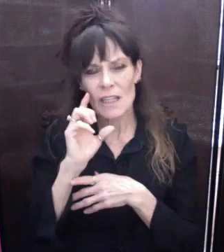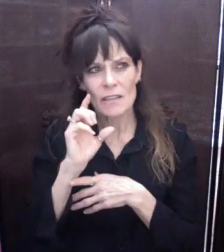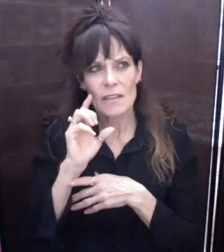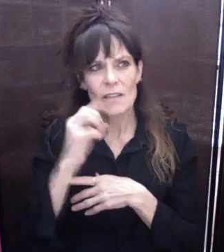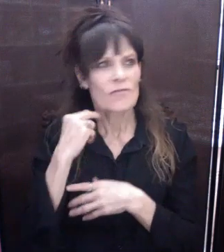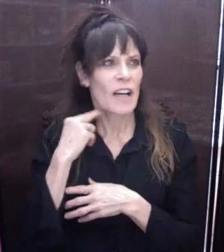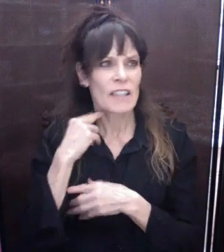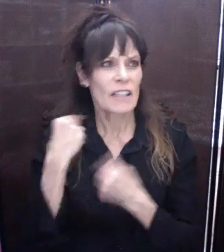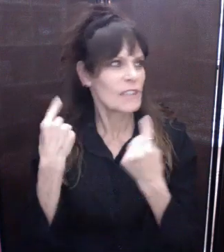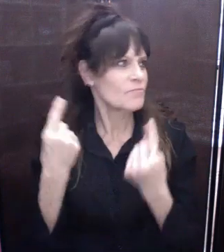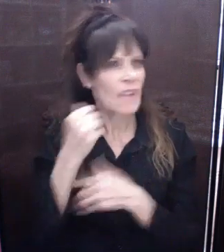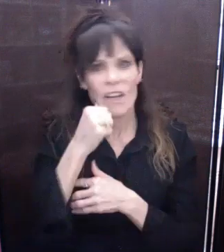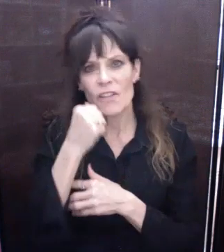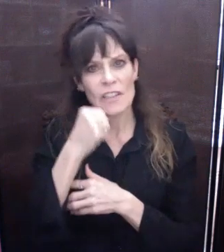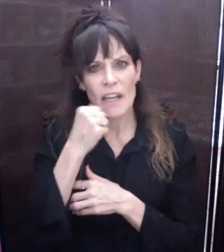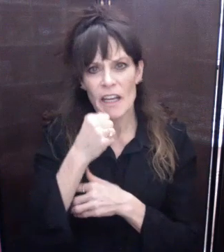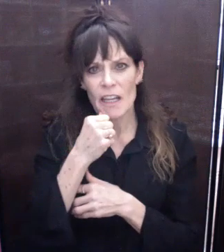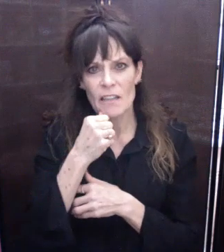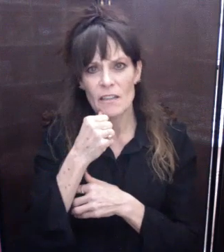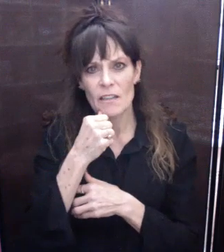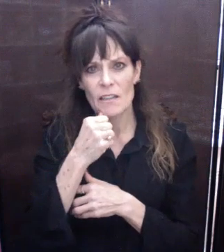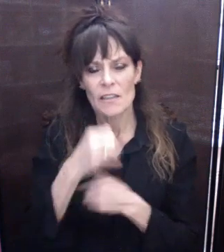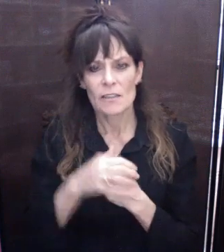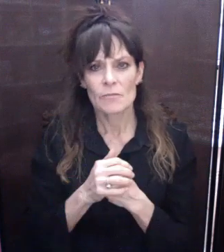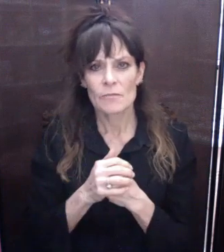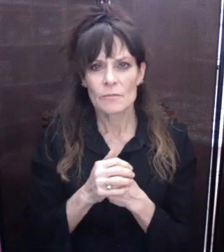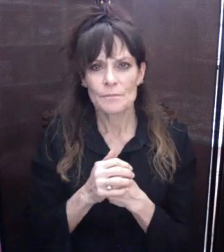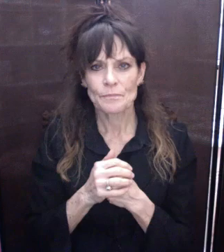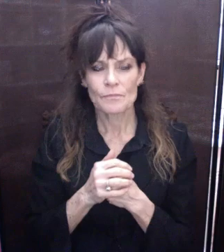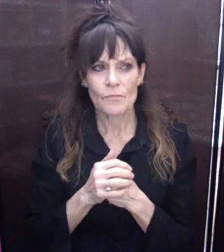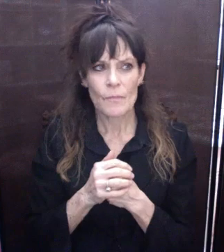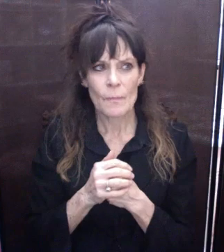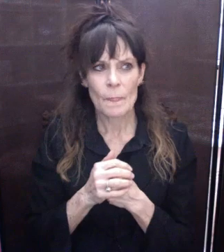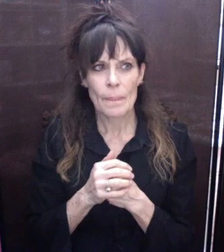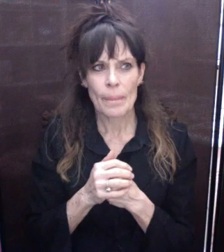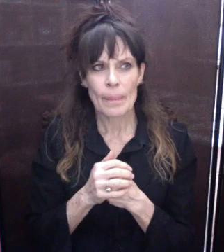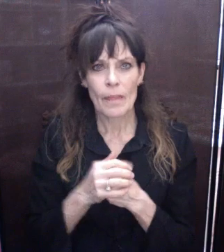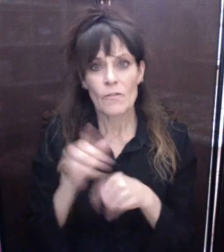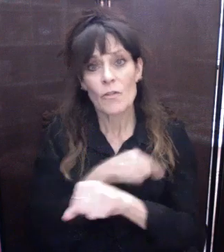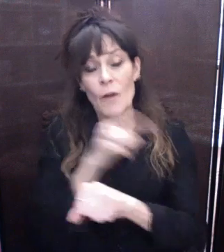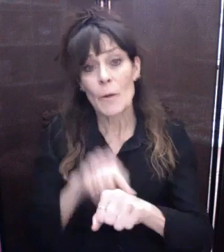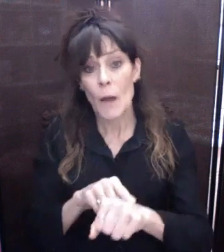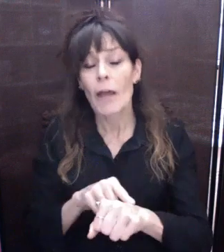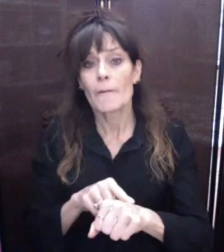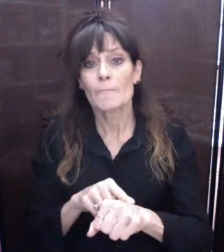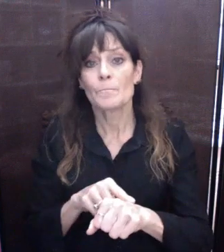on a daily basis, well, from handles of vodka on a daily basis for quite a while. And I